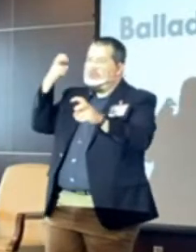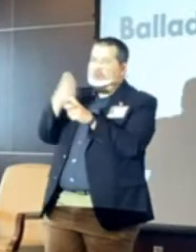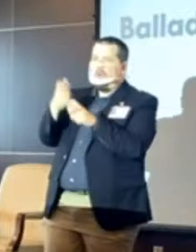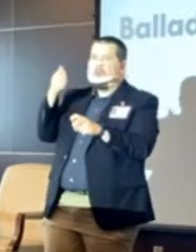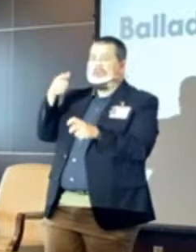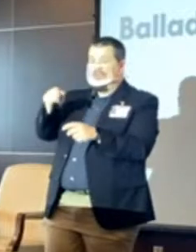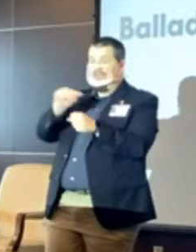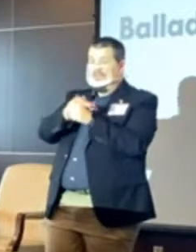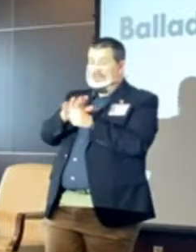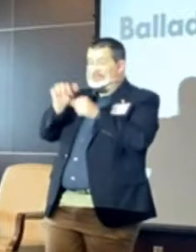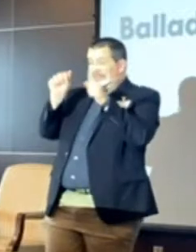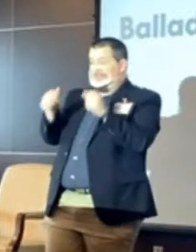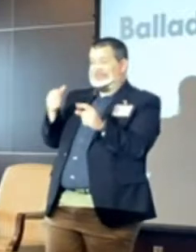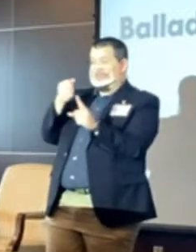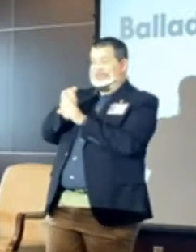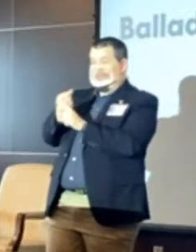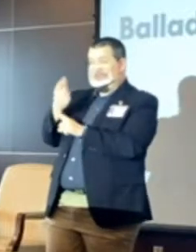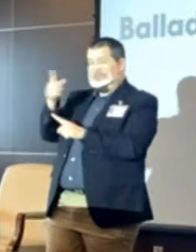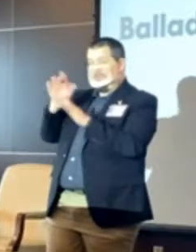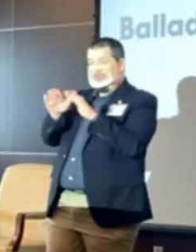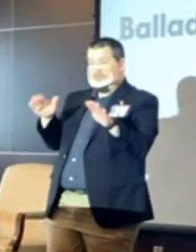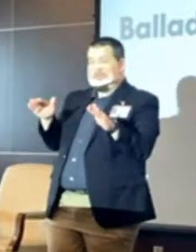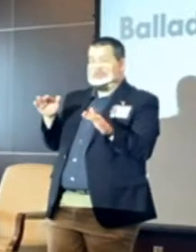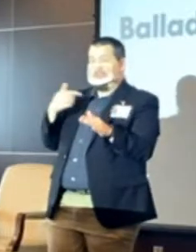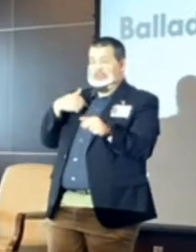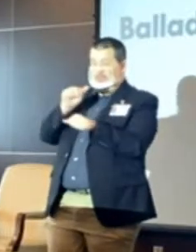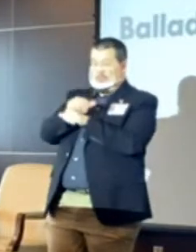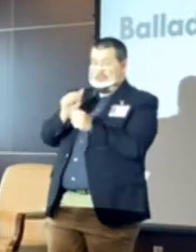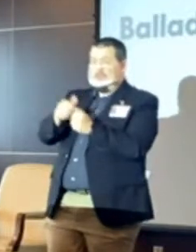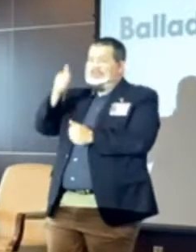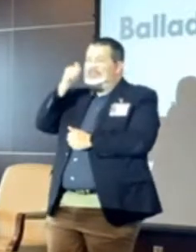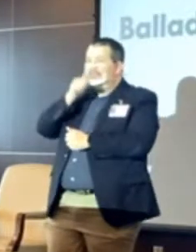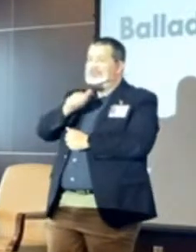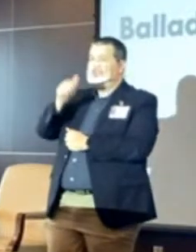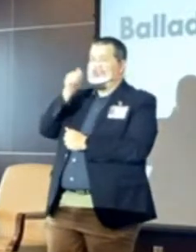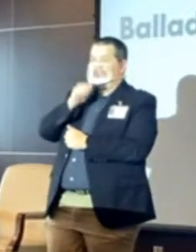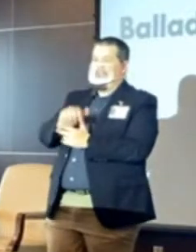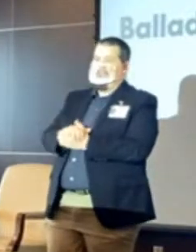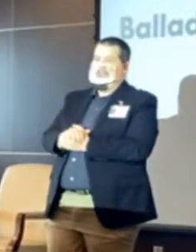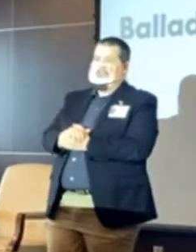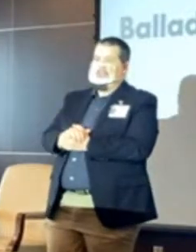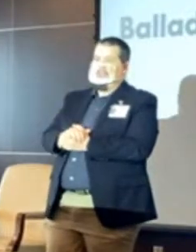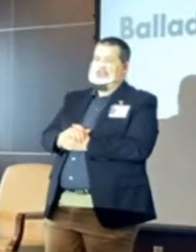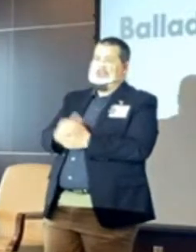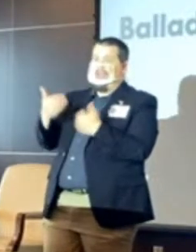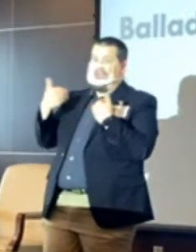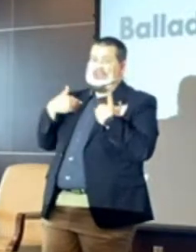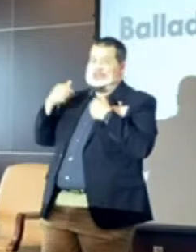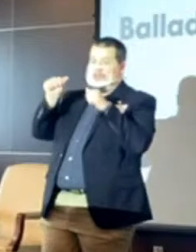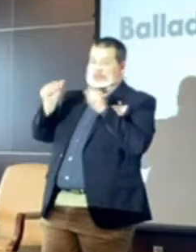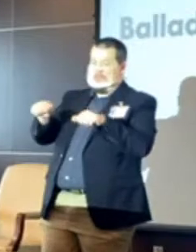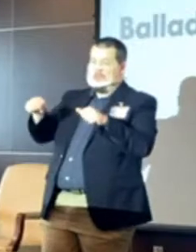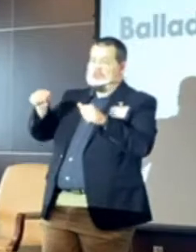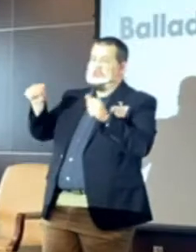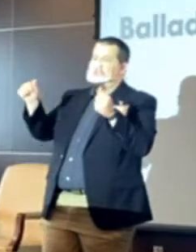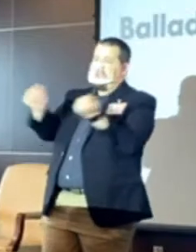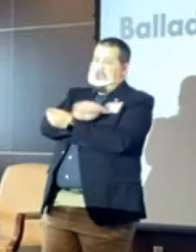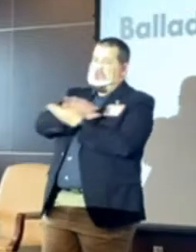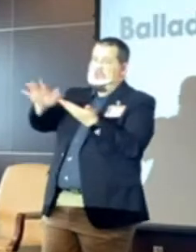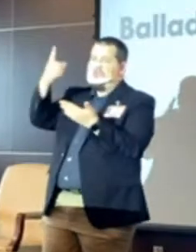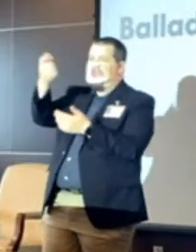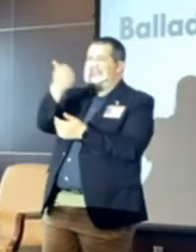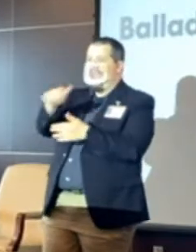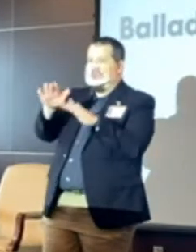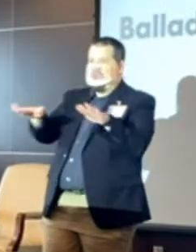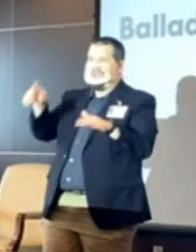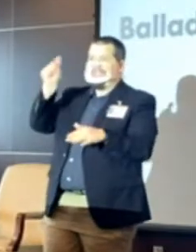potential to be devastating for these children who I work with every day. It has the potential to be devastating for any